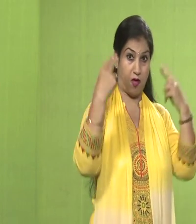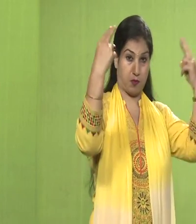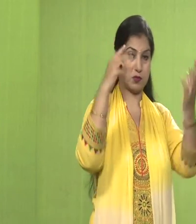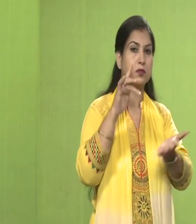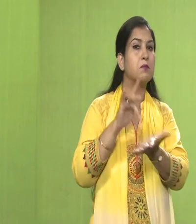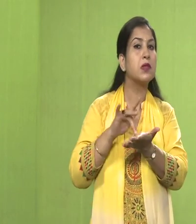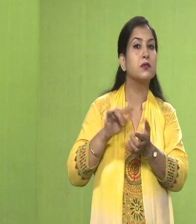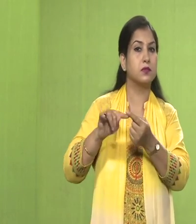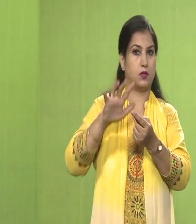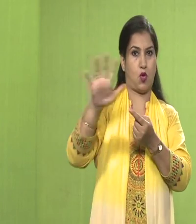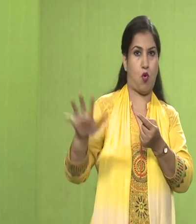Europe.